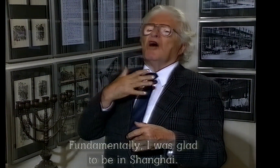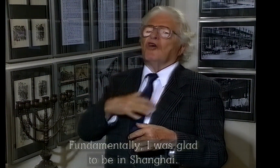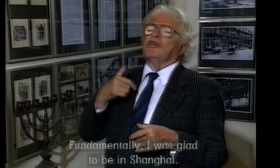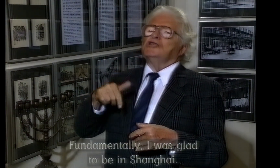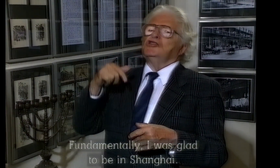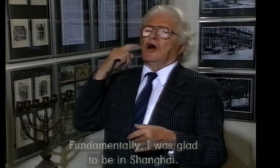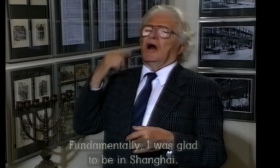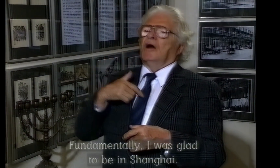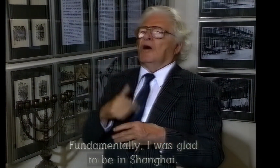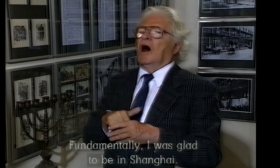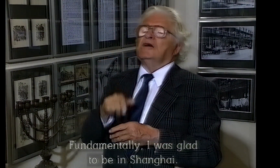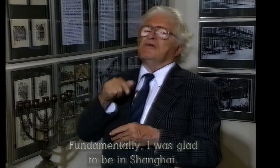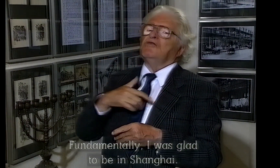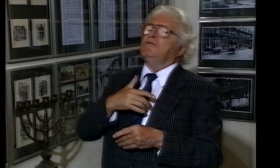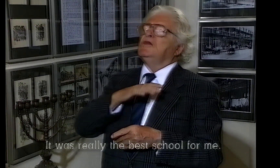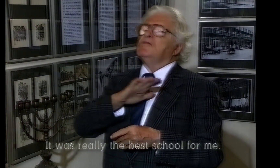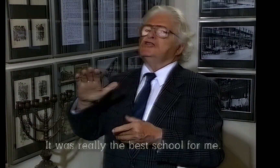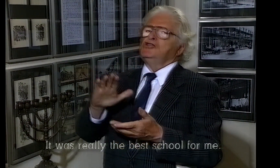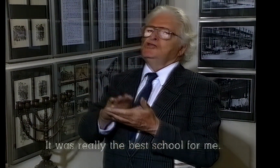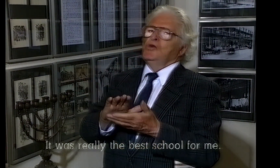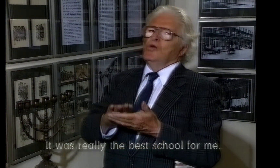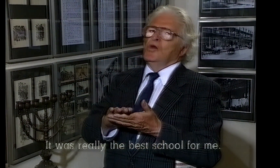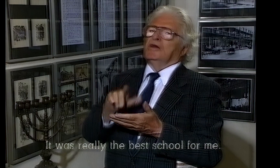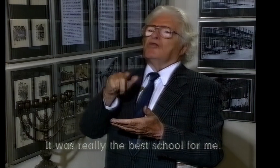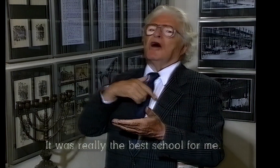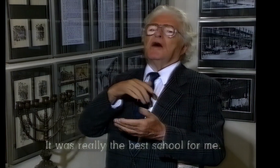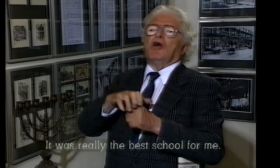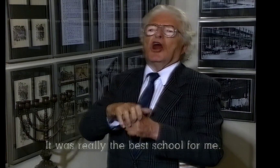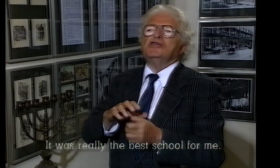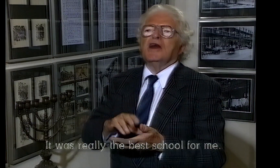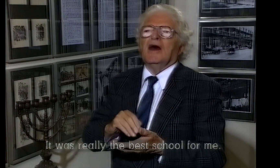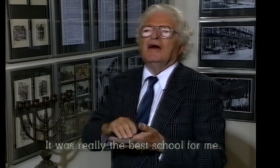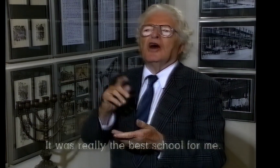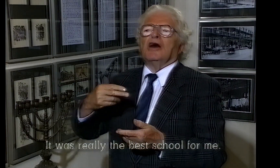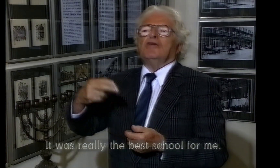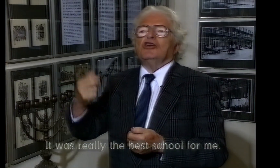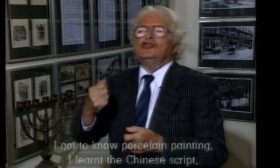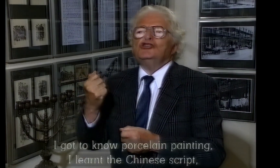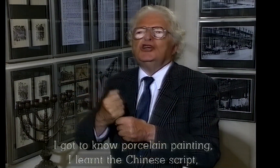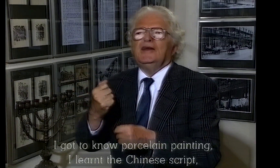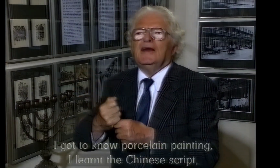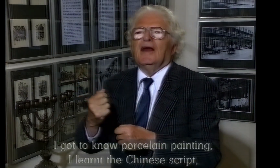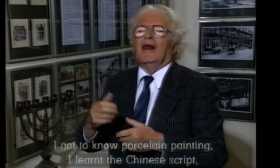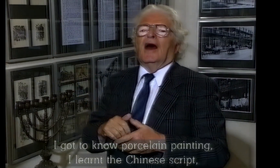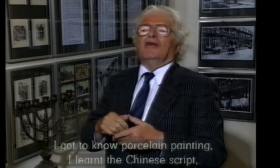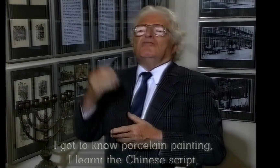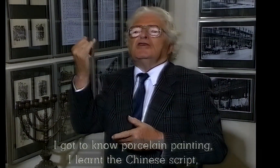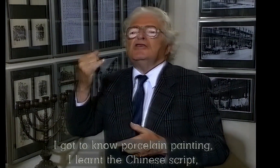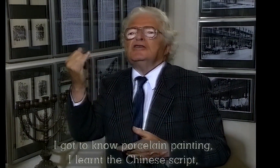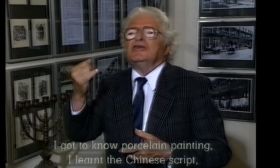Fundamentally, I was glad to be in Shanghai. It was really the best school for me. There I got to know porcelain painting, I learnt the